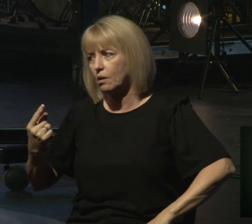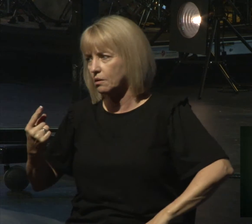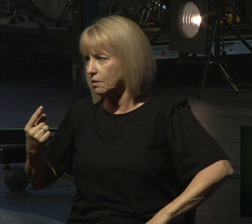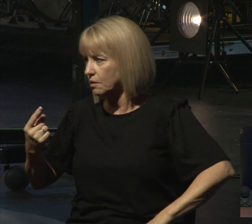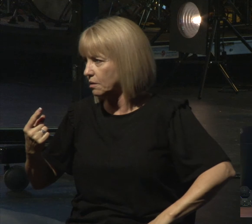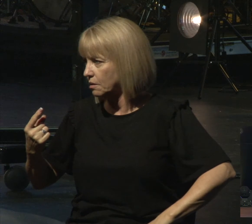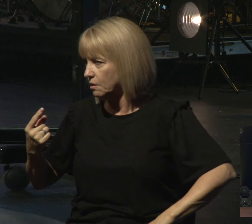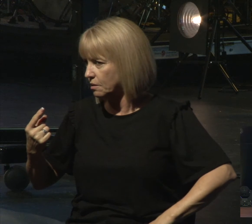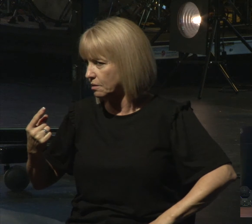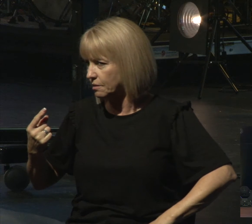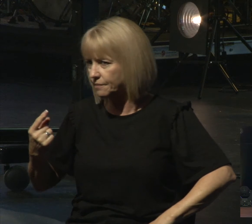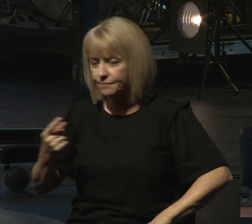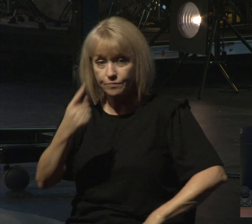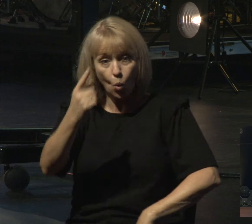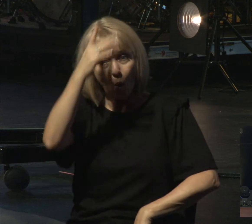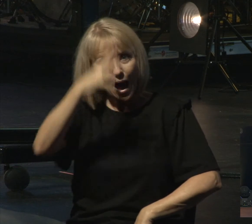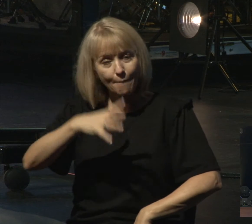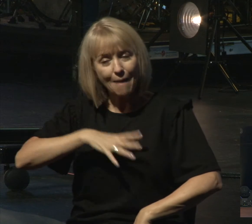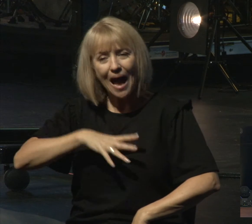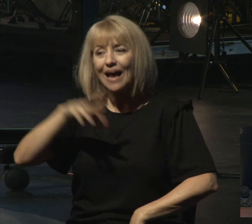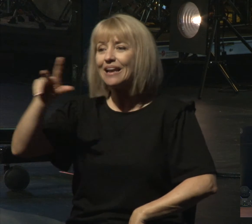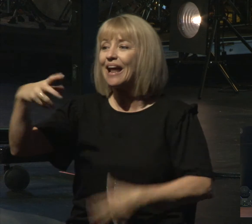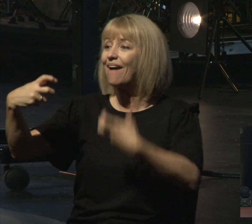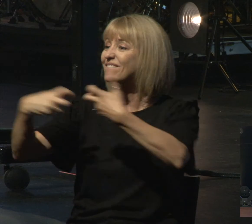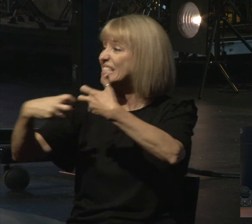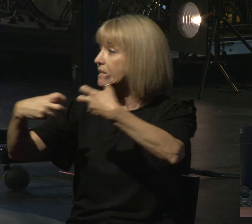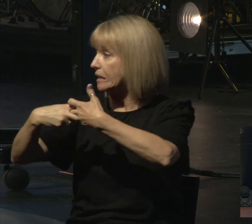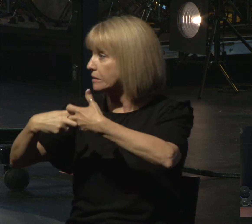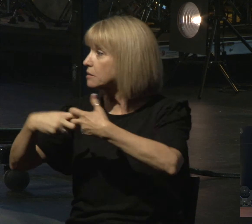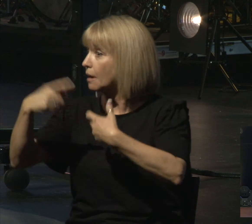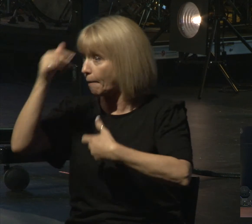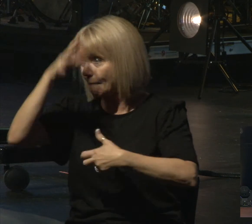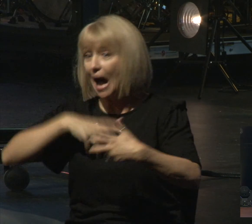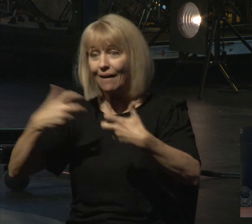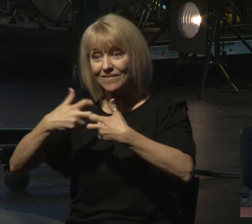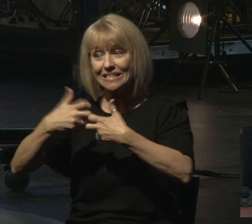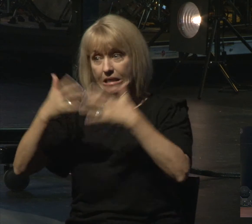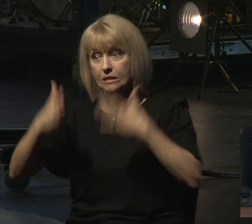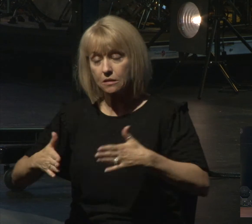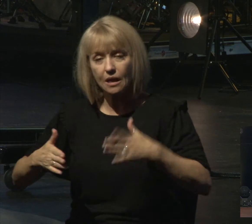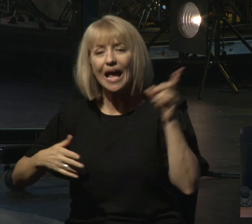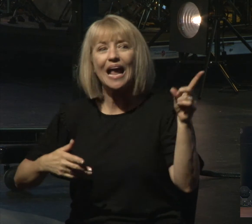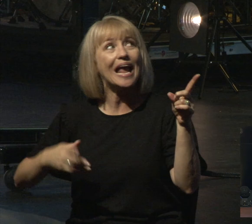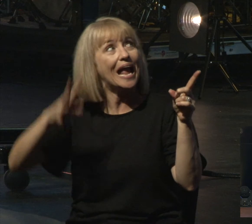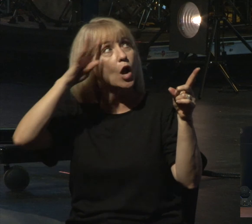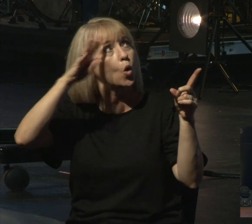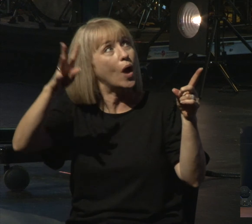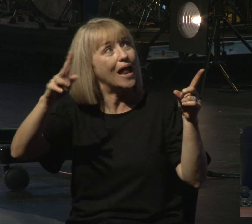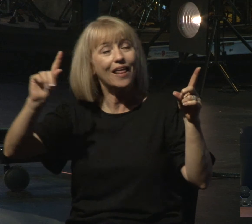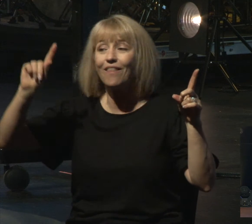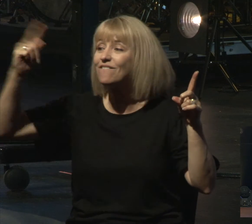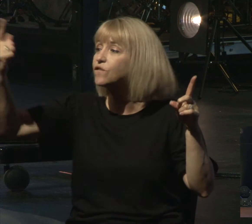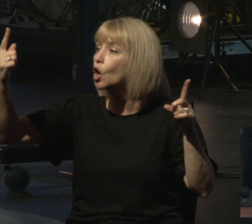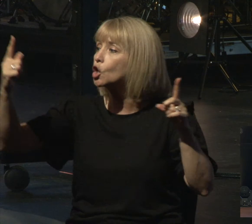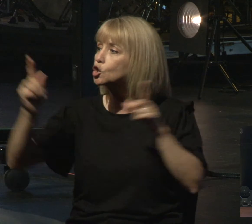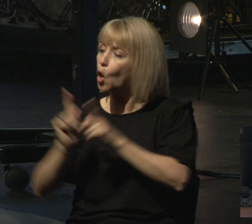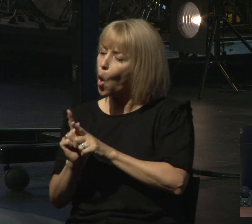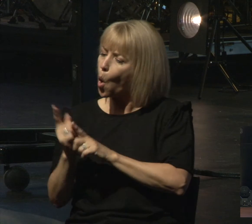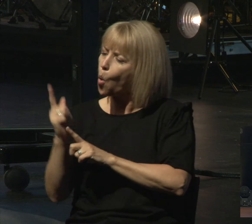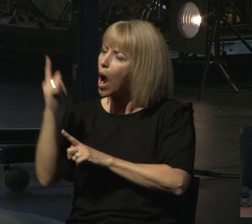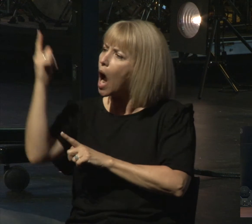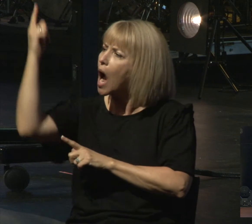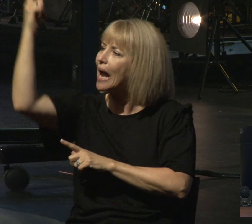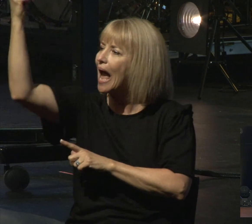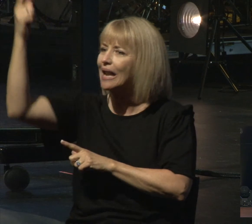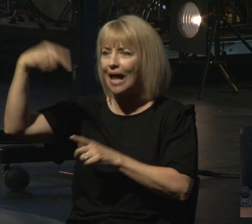He was the inventor, and he was credited with creating the world's first liquid-fueled rocket, and it ushered in the era